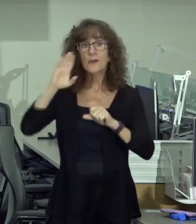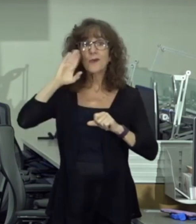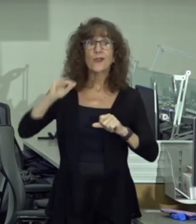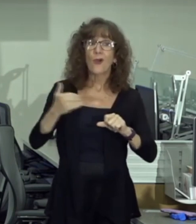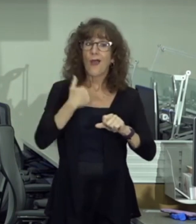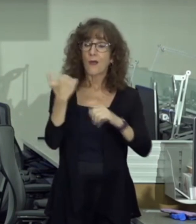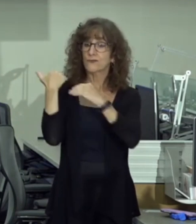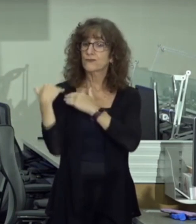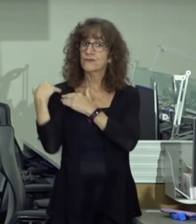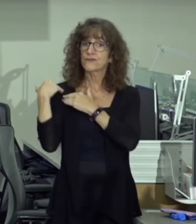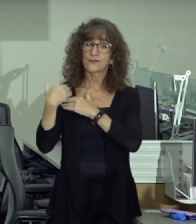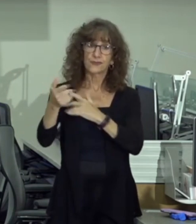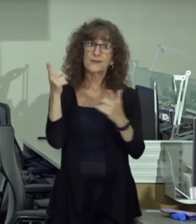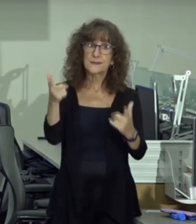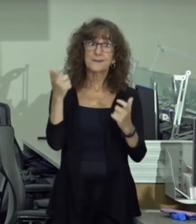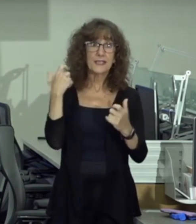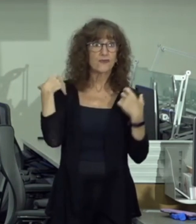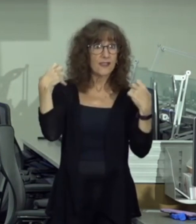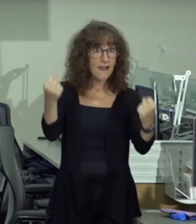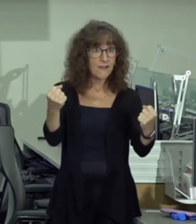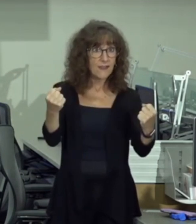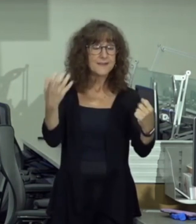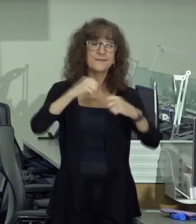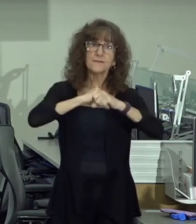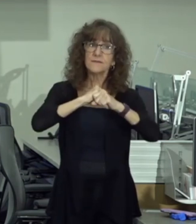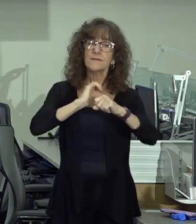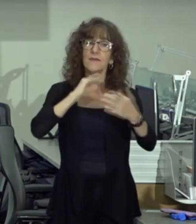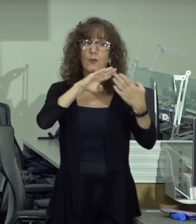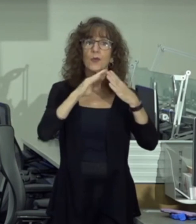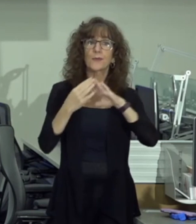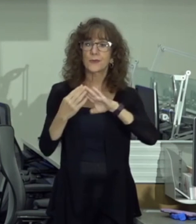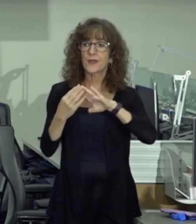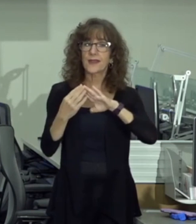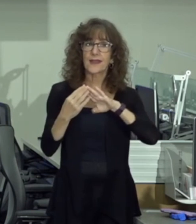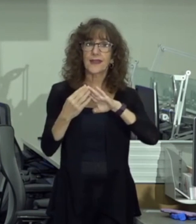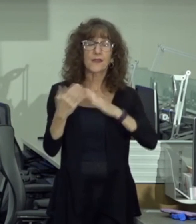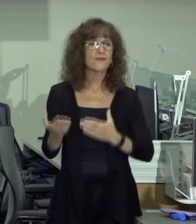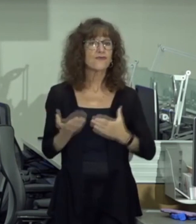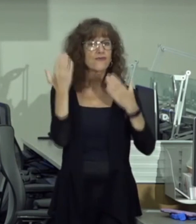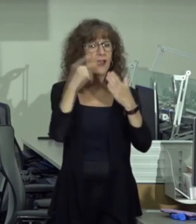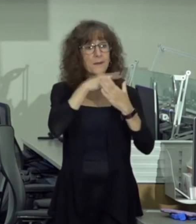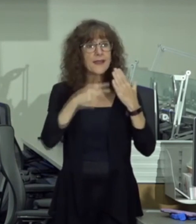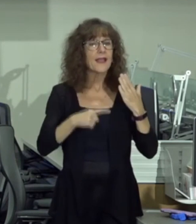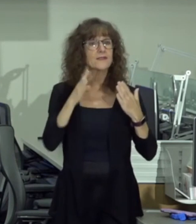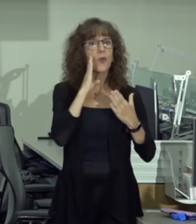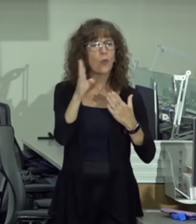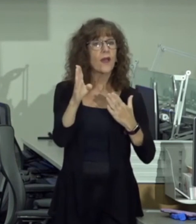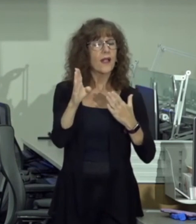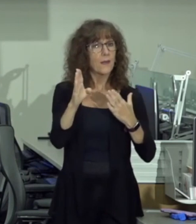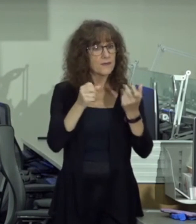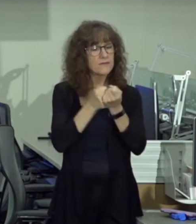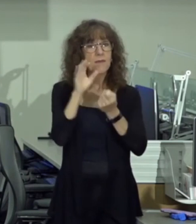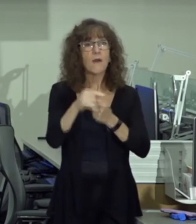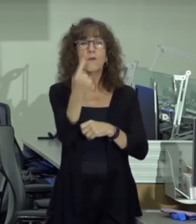our charge: to speed our recovery and to protect our community. Recommendations will be undergirded by